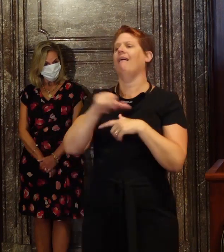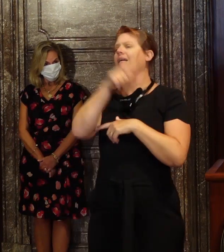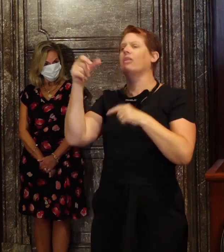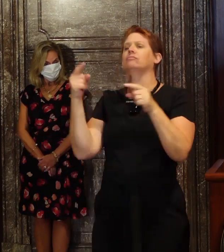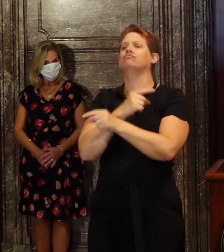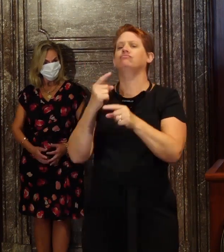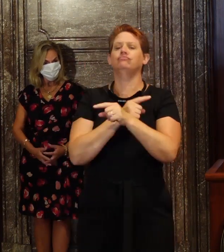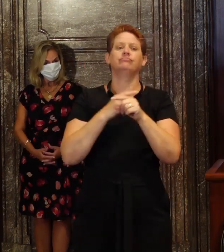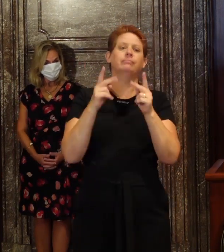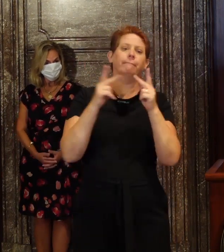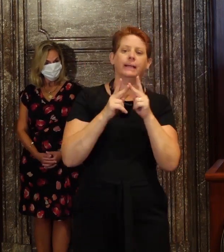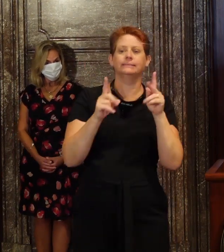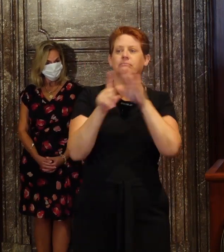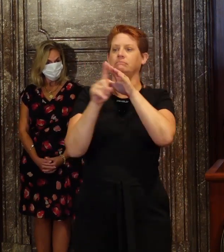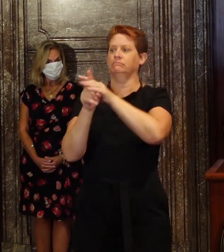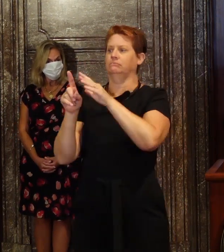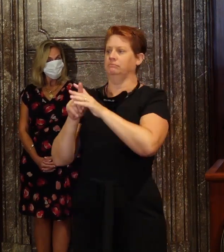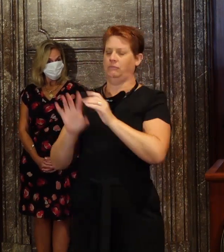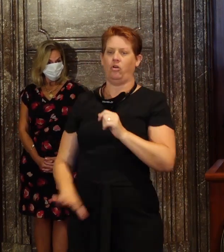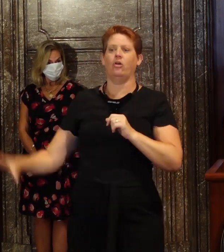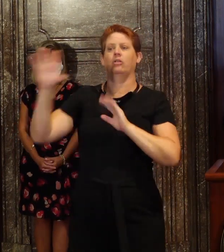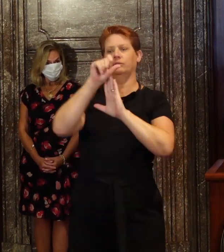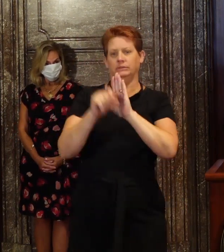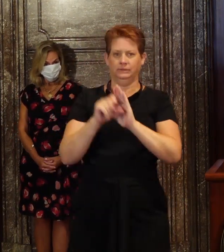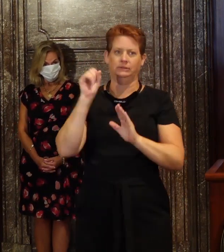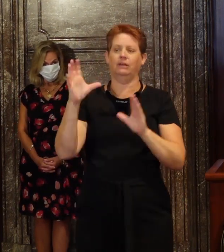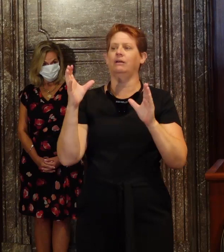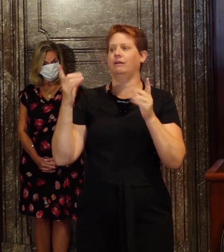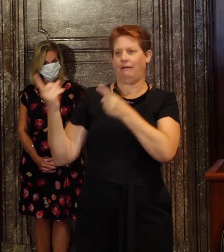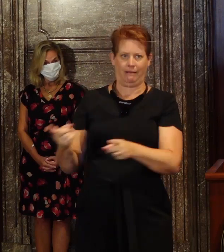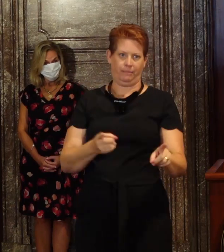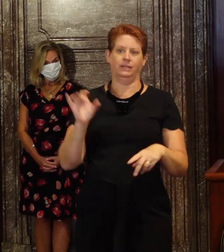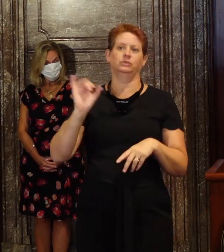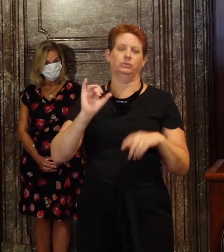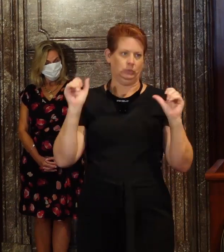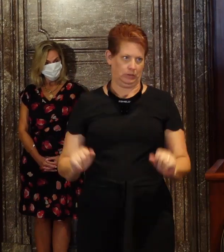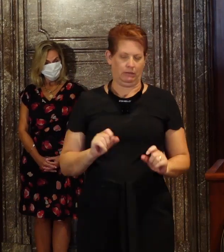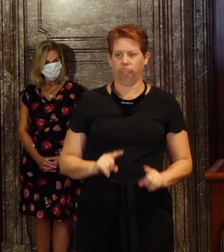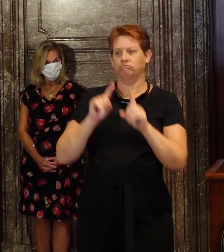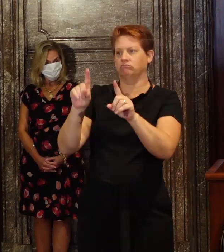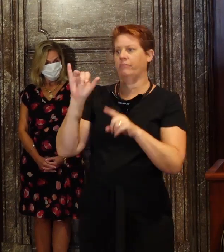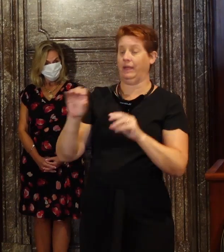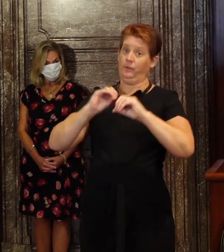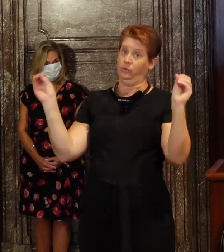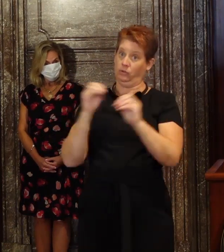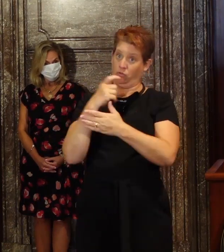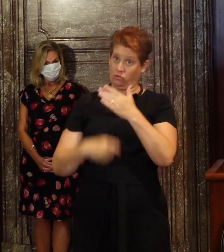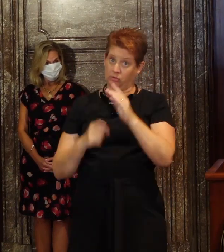cetera, that commonly occur around the state. So that's another opportunity for testing at no